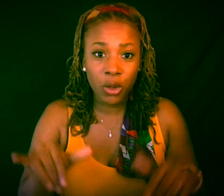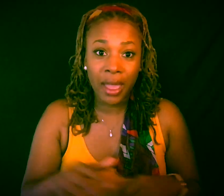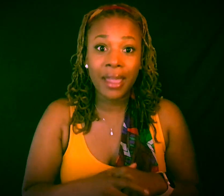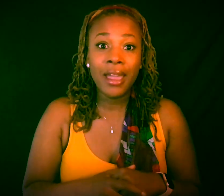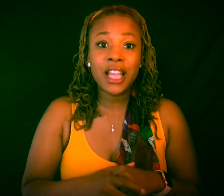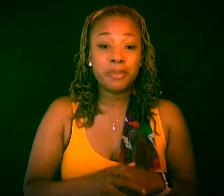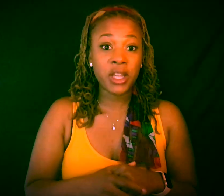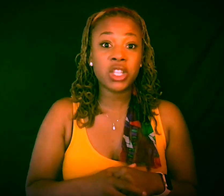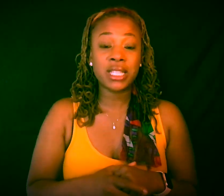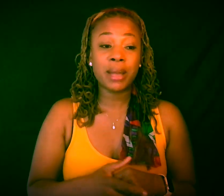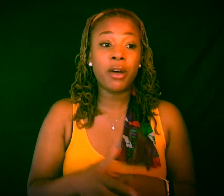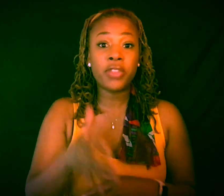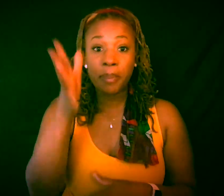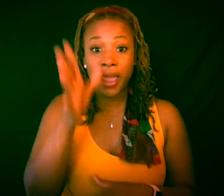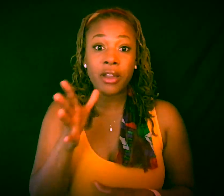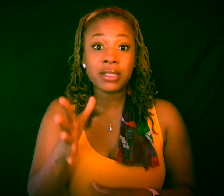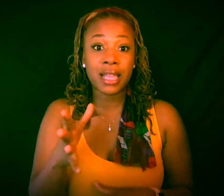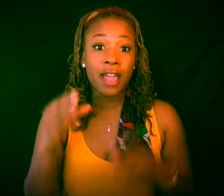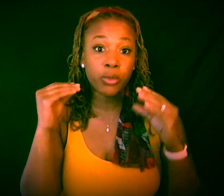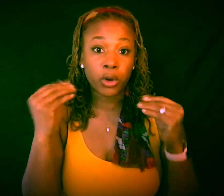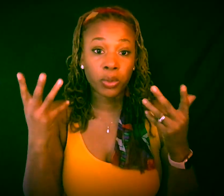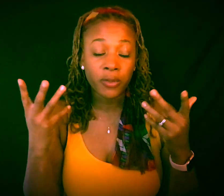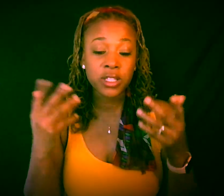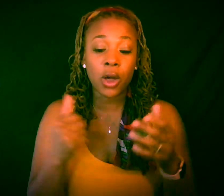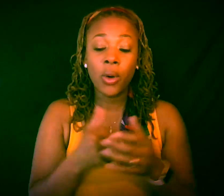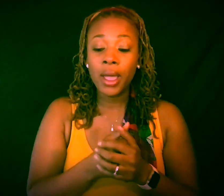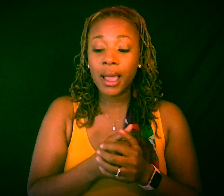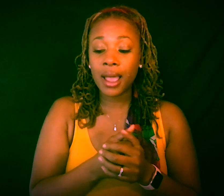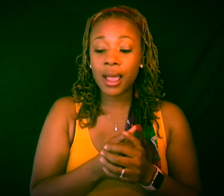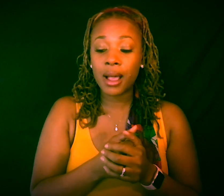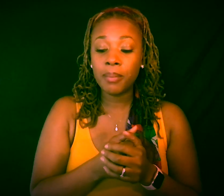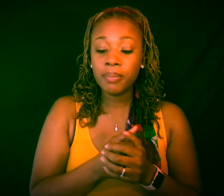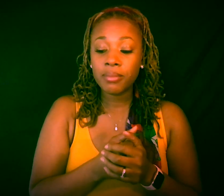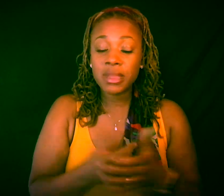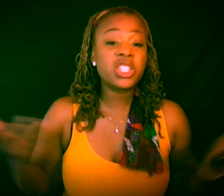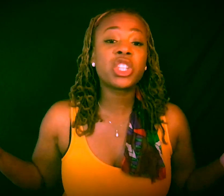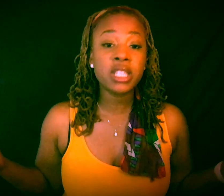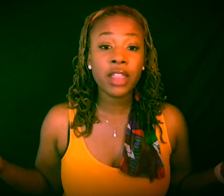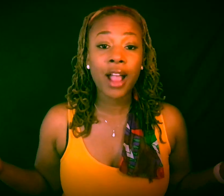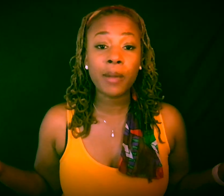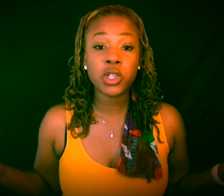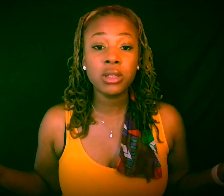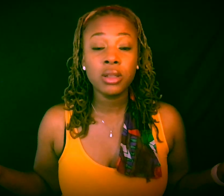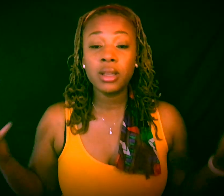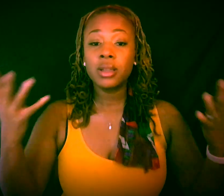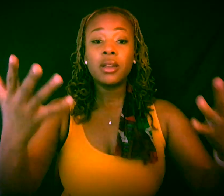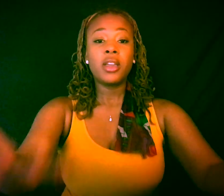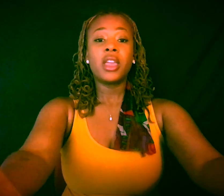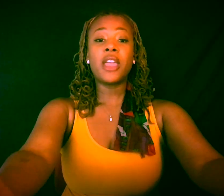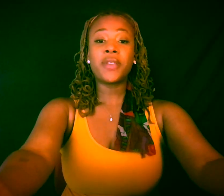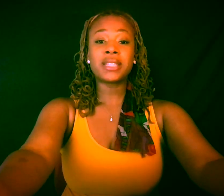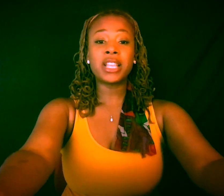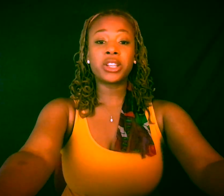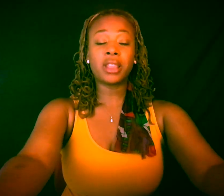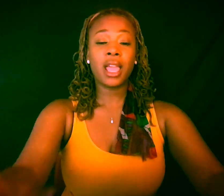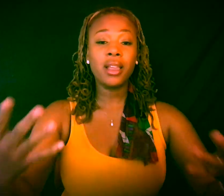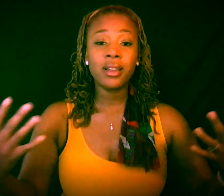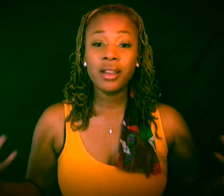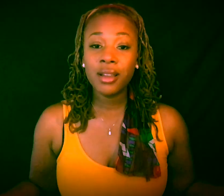that, especially some of the parents that I've worked with. So this is just another option. If it's not your thing,